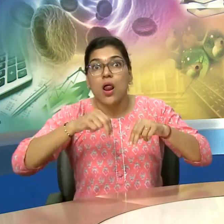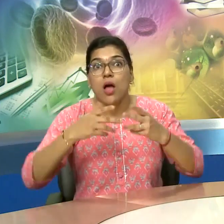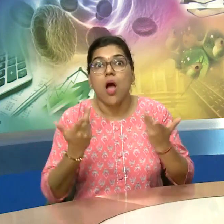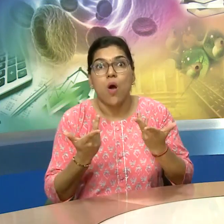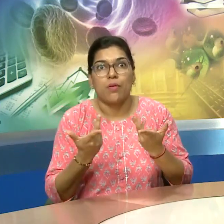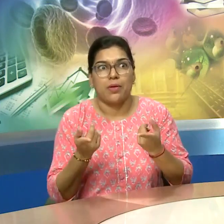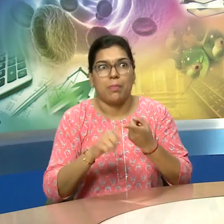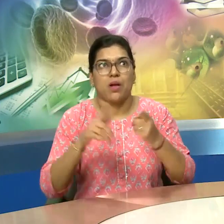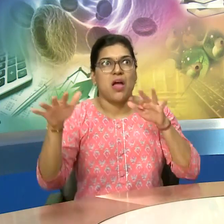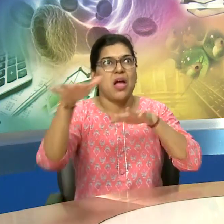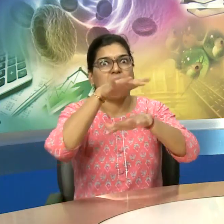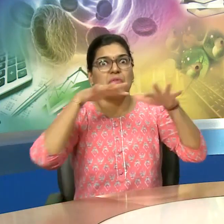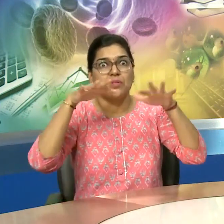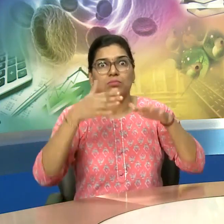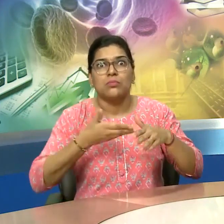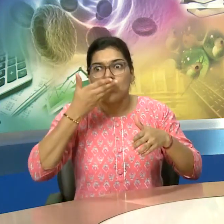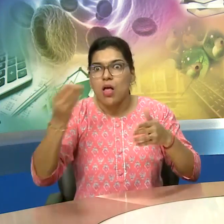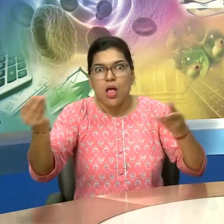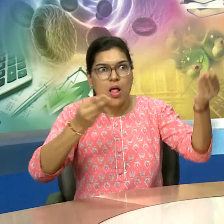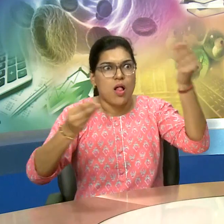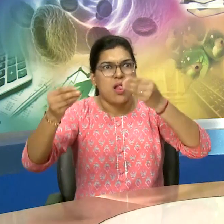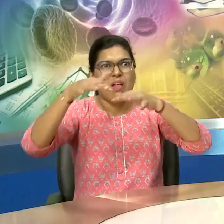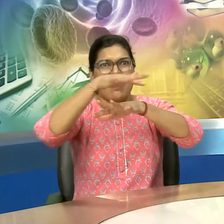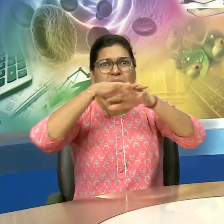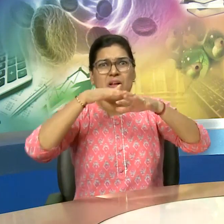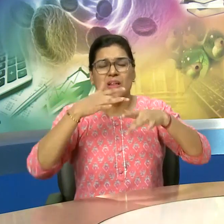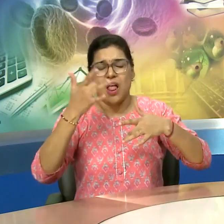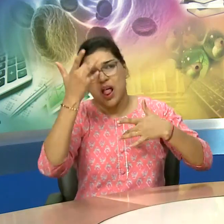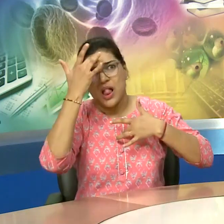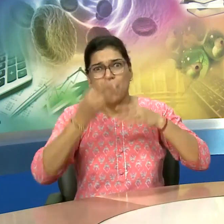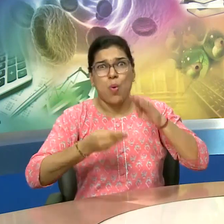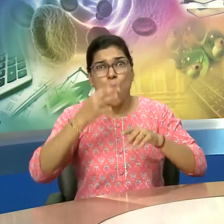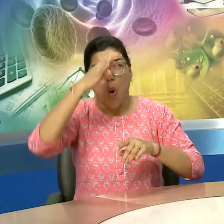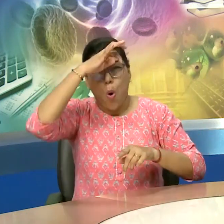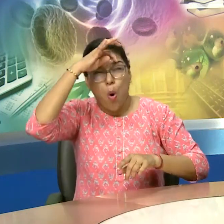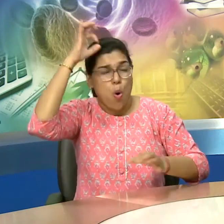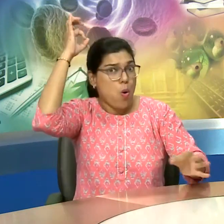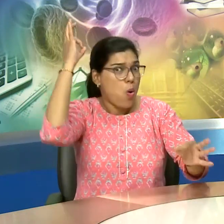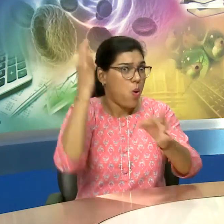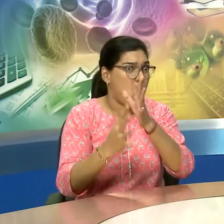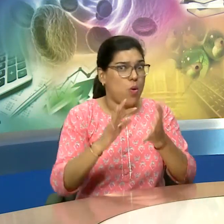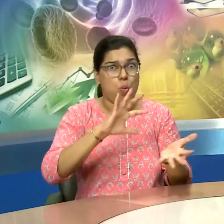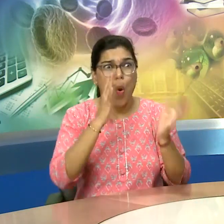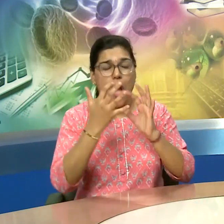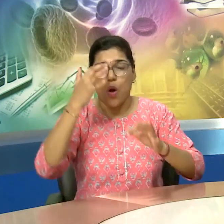give out oxygen, and that oxygen is used by human. So, in